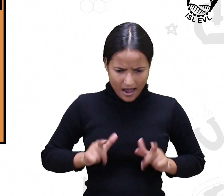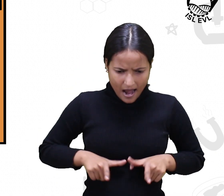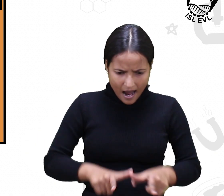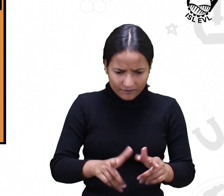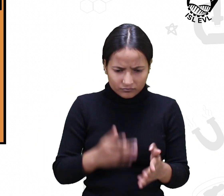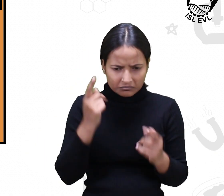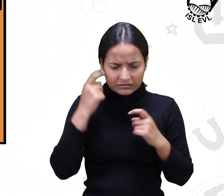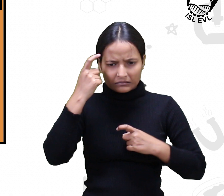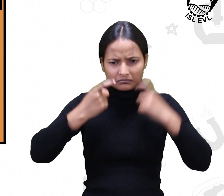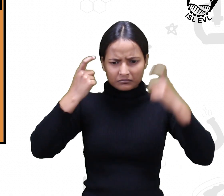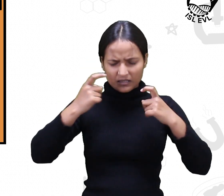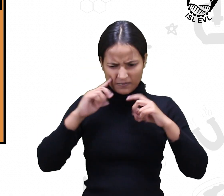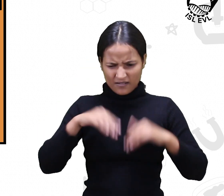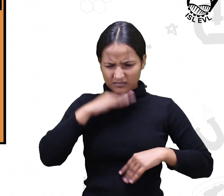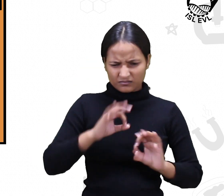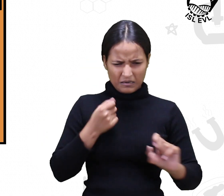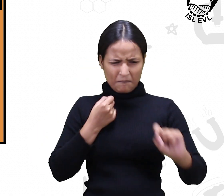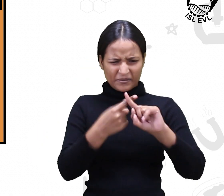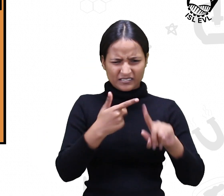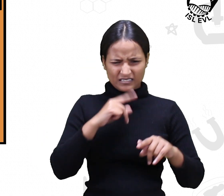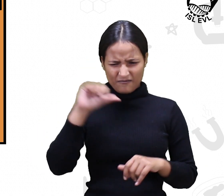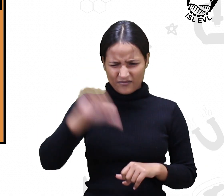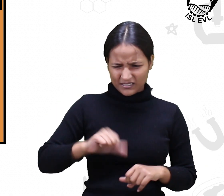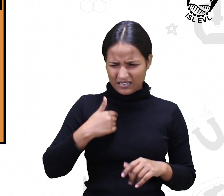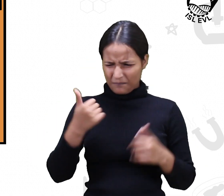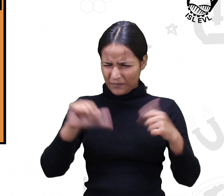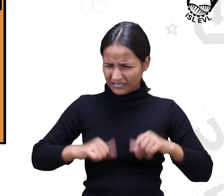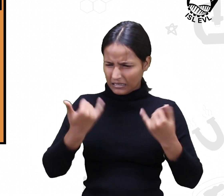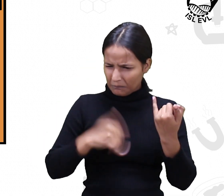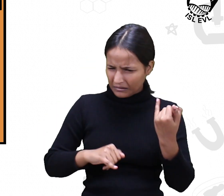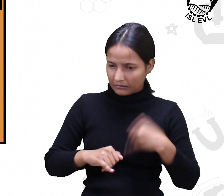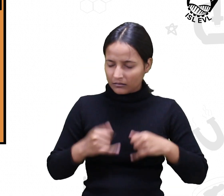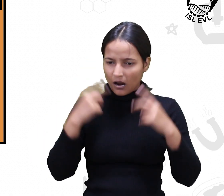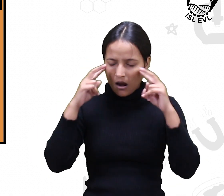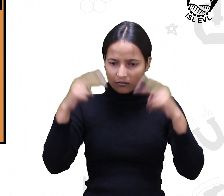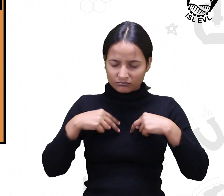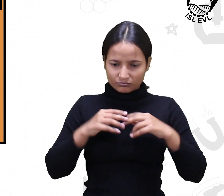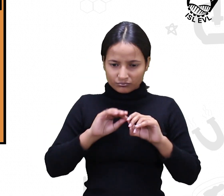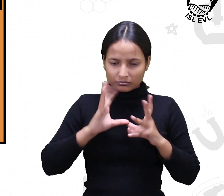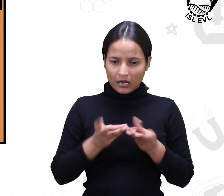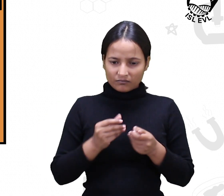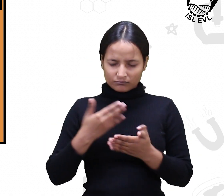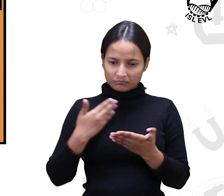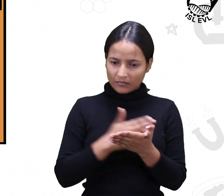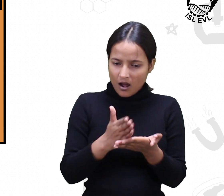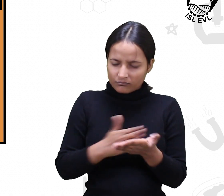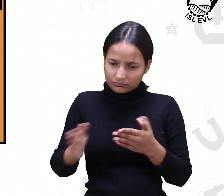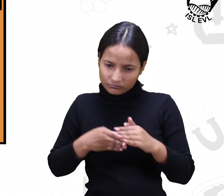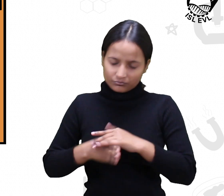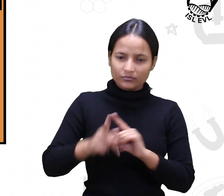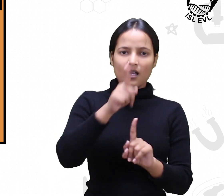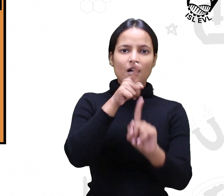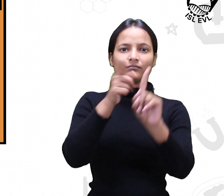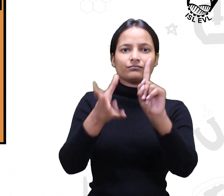for me. We've come this far. We made a big journey to get here. And, it's a matter of time till we find